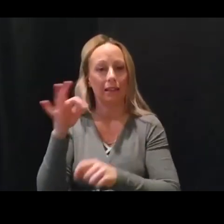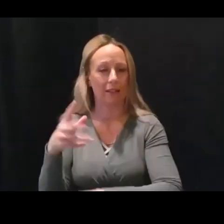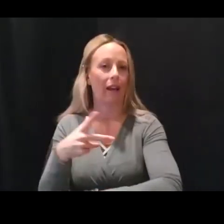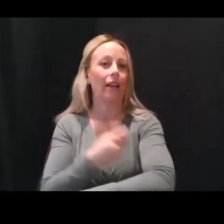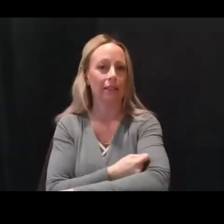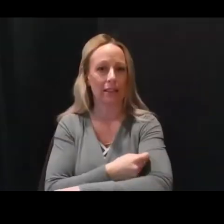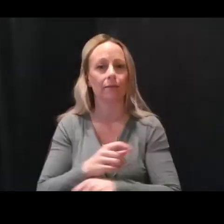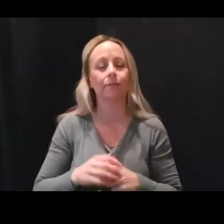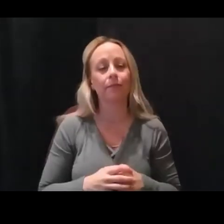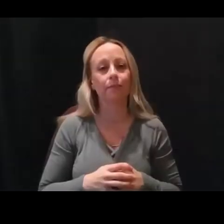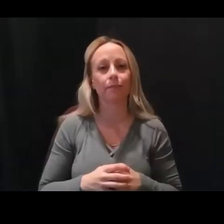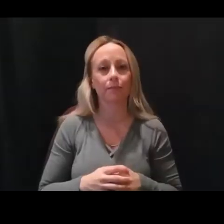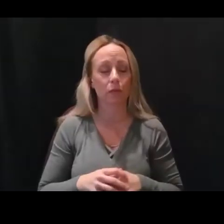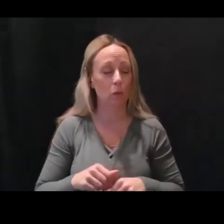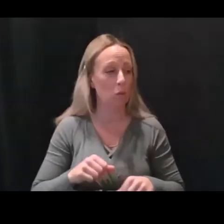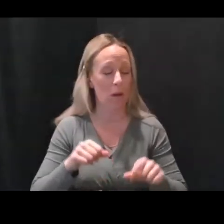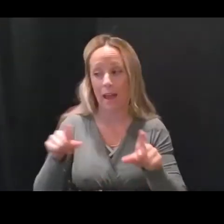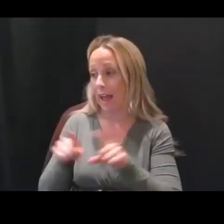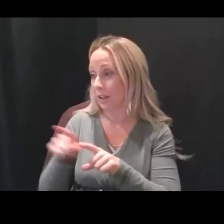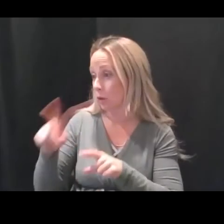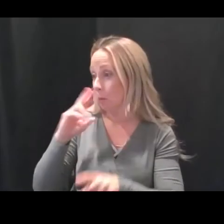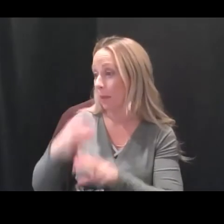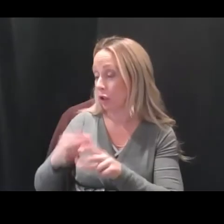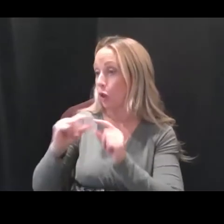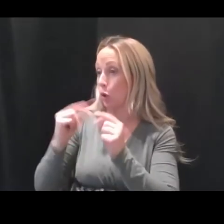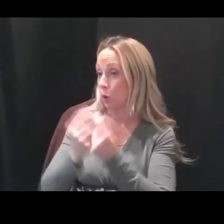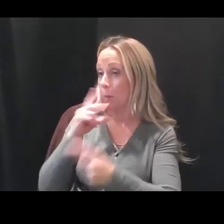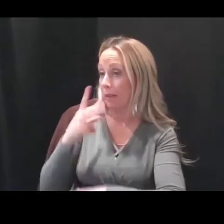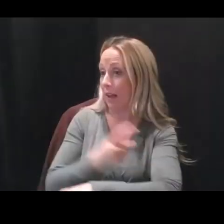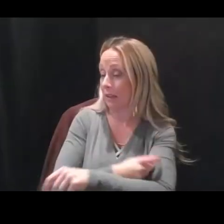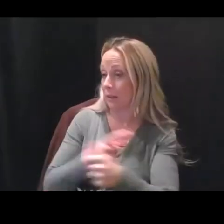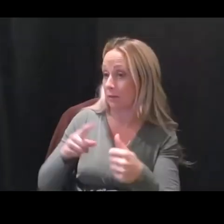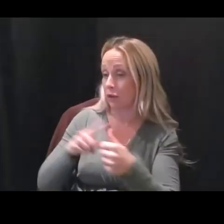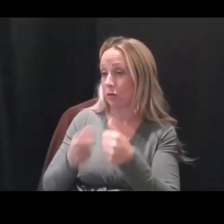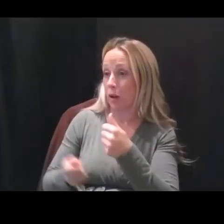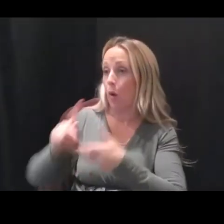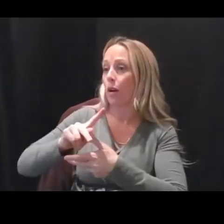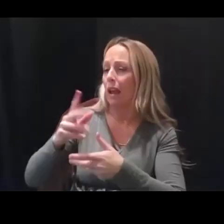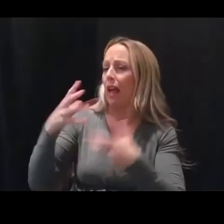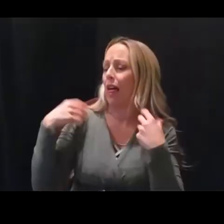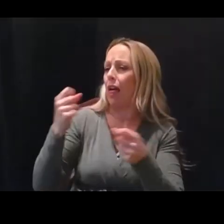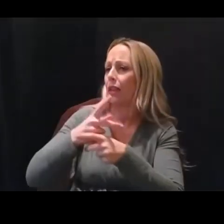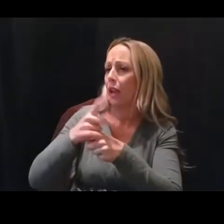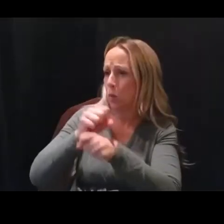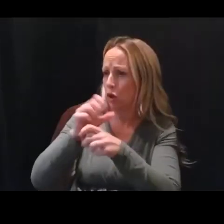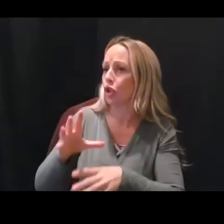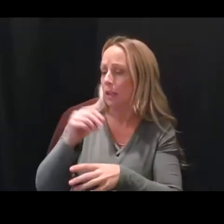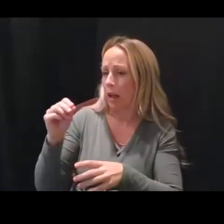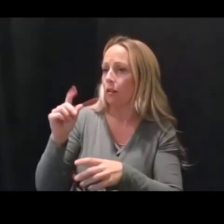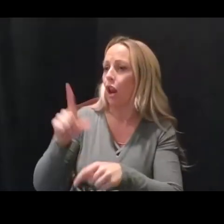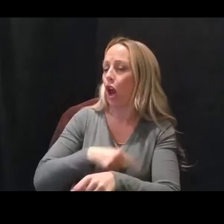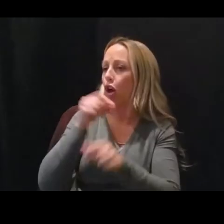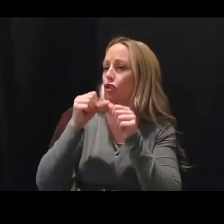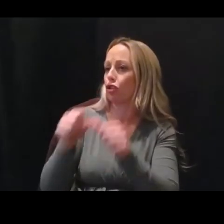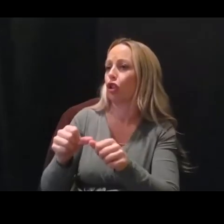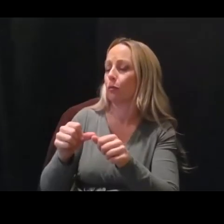So as you mentioned, the groups that will get vaccine first, why will healthcare workers and residents of long-term care facilities get